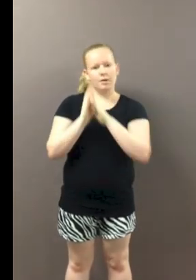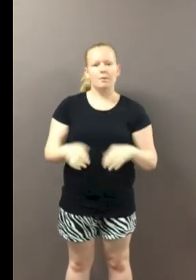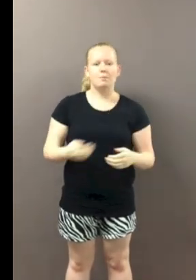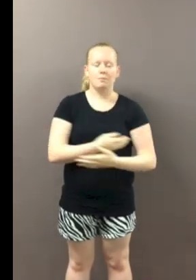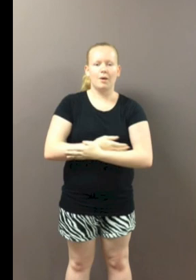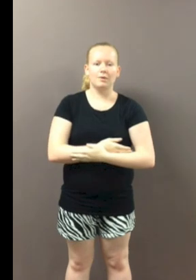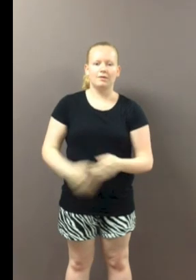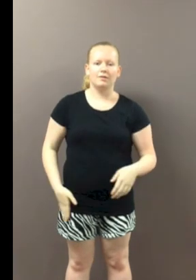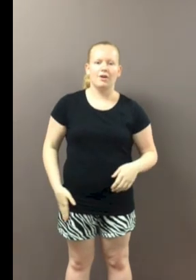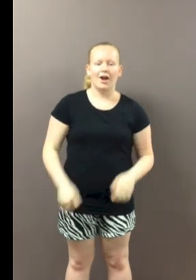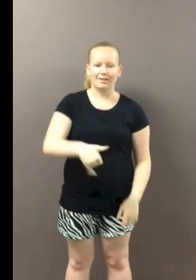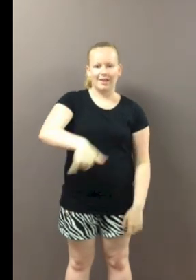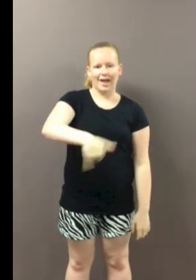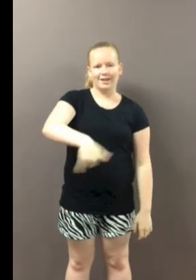Puppies are like that too.